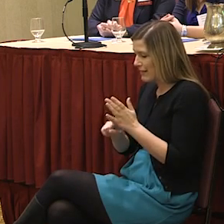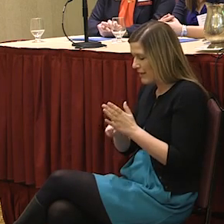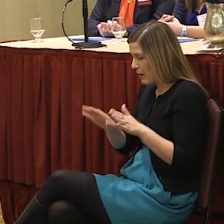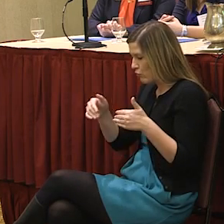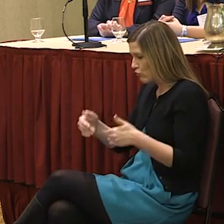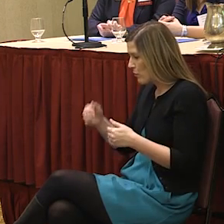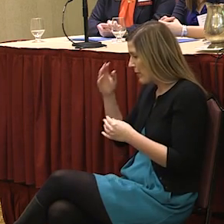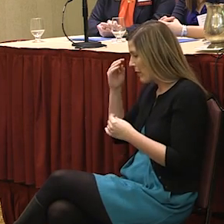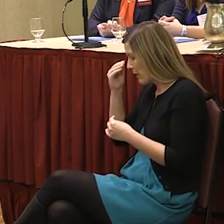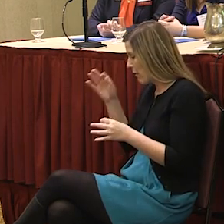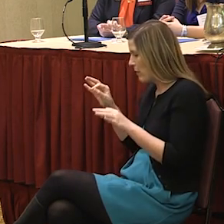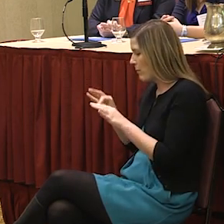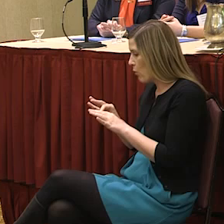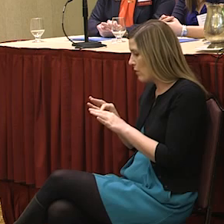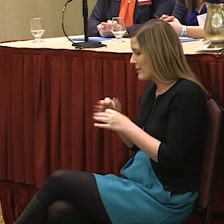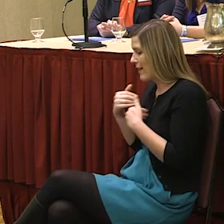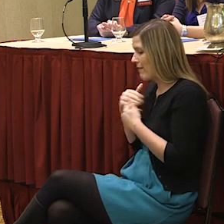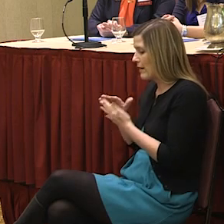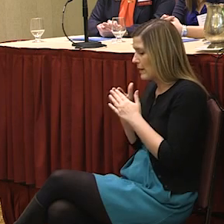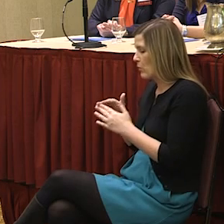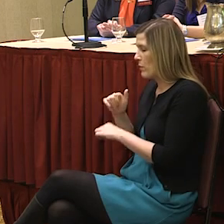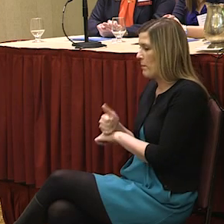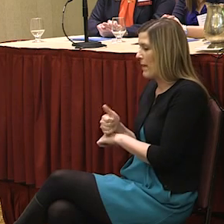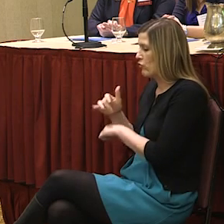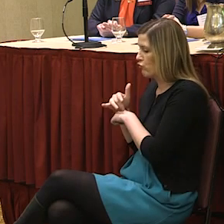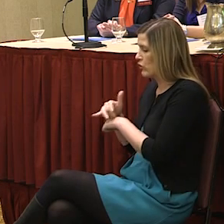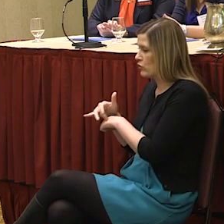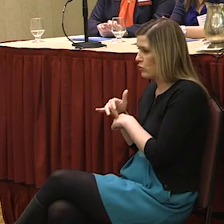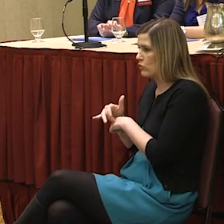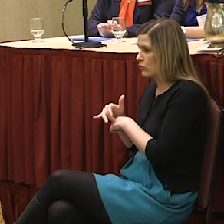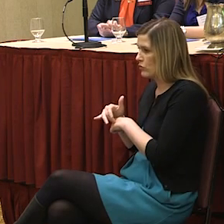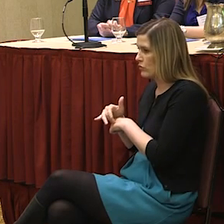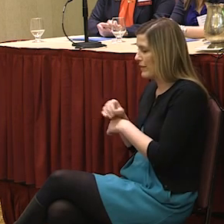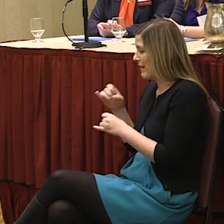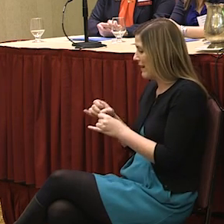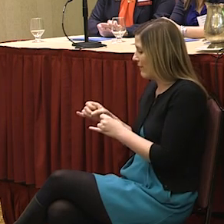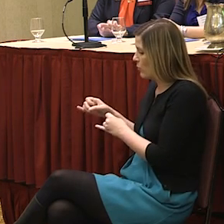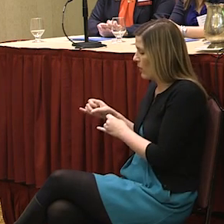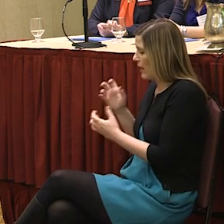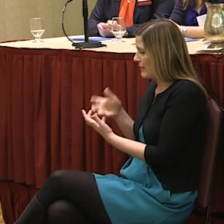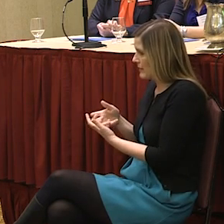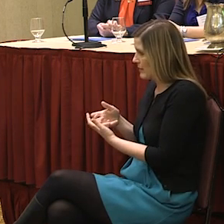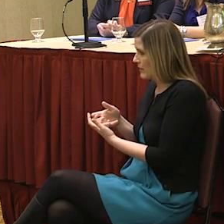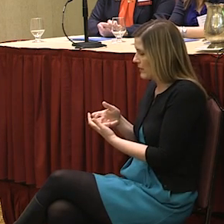talk about the importance of having community-based resources and individualized